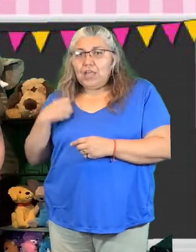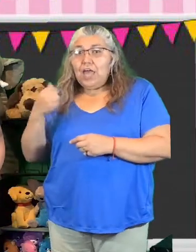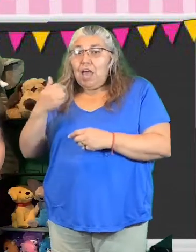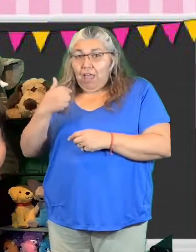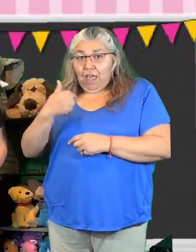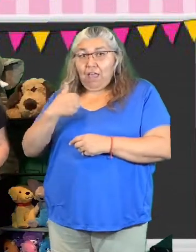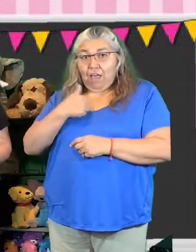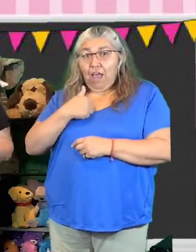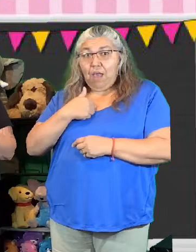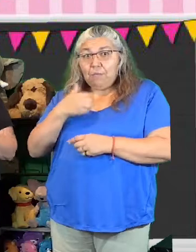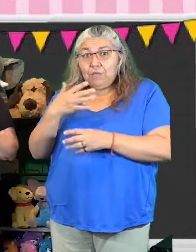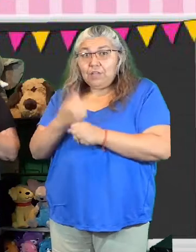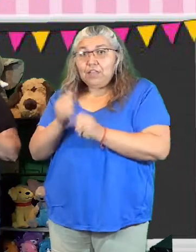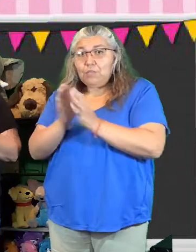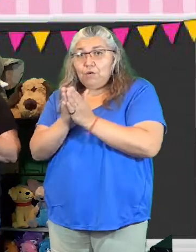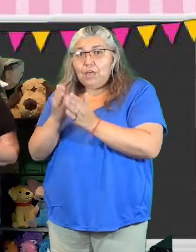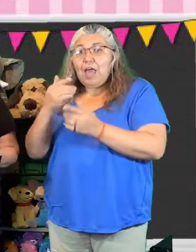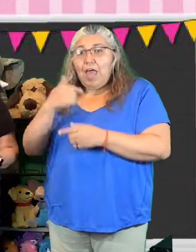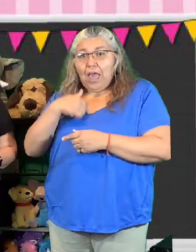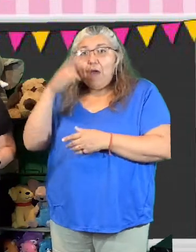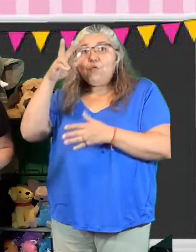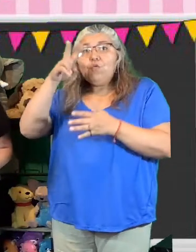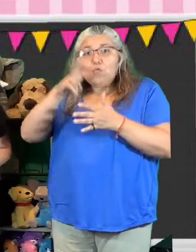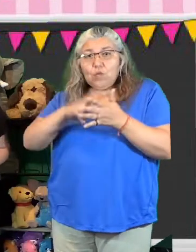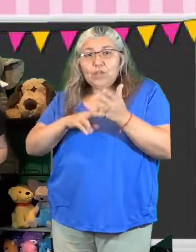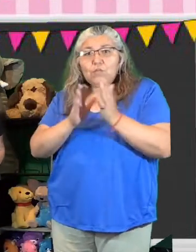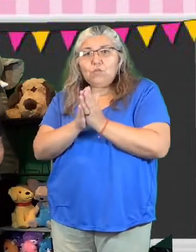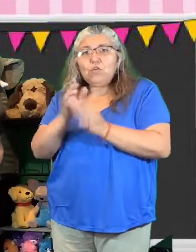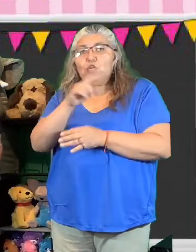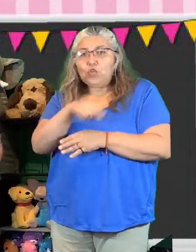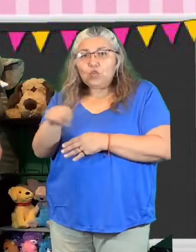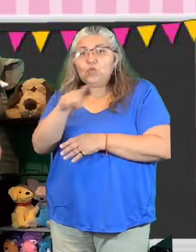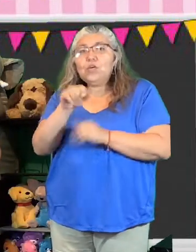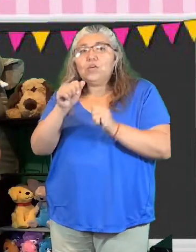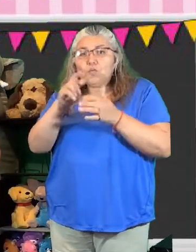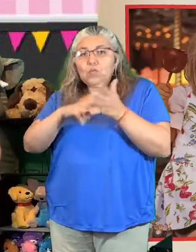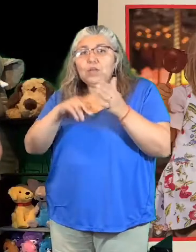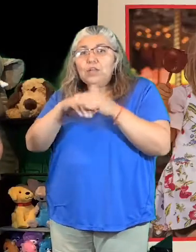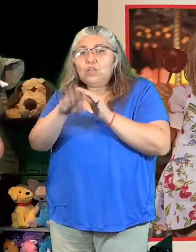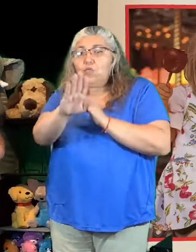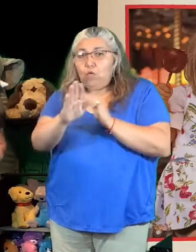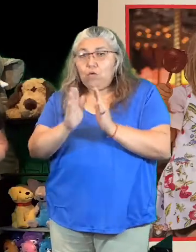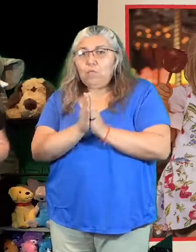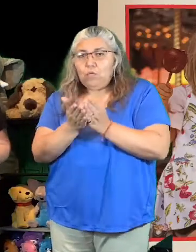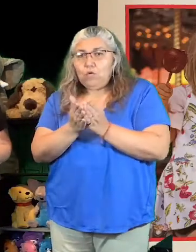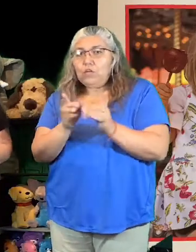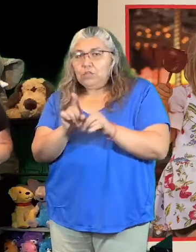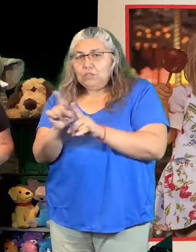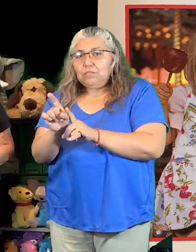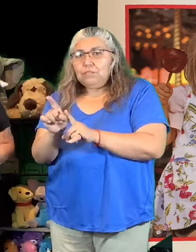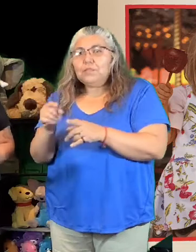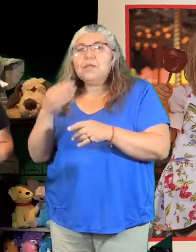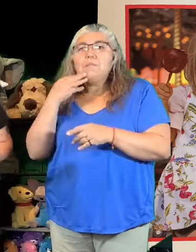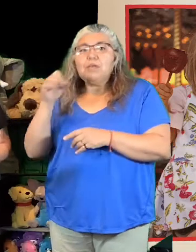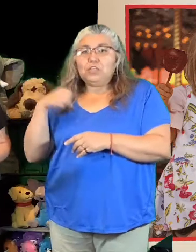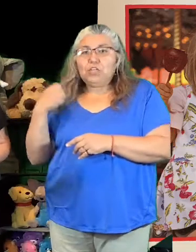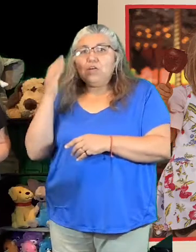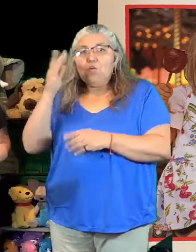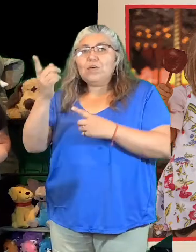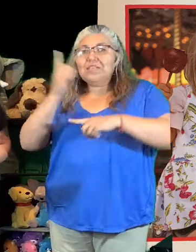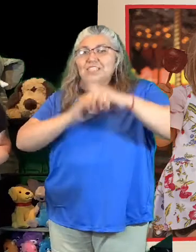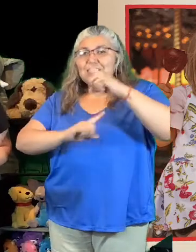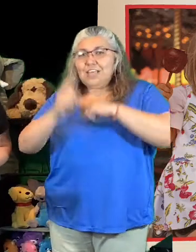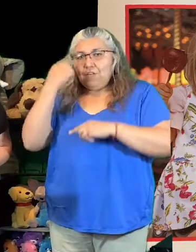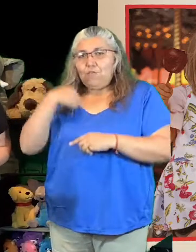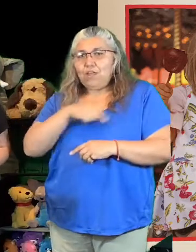then I'm gonna get the book and I'm going to read the book to you guys. You can read along in your book if you want and Miss Shelley is going to sign for us